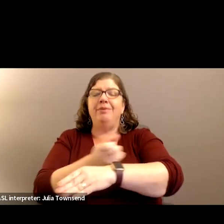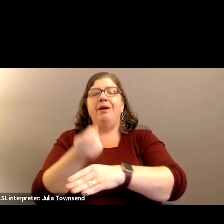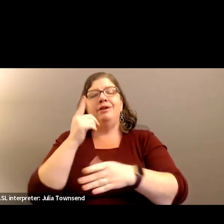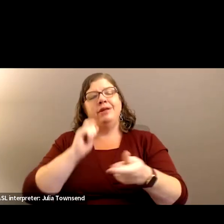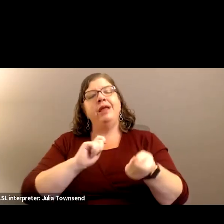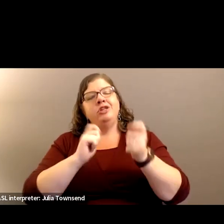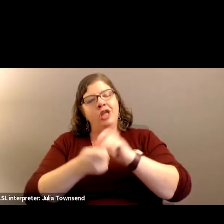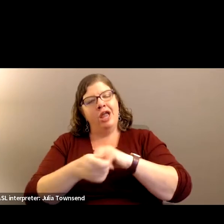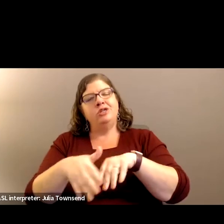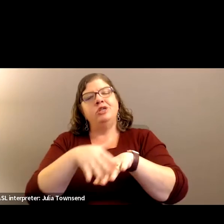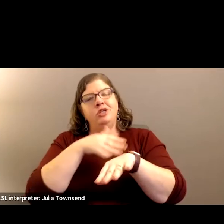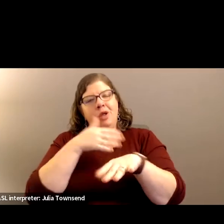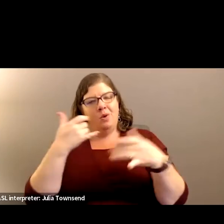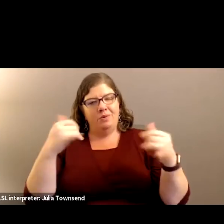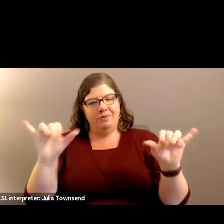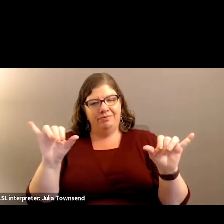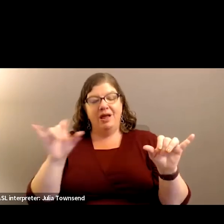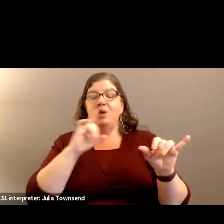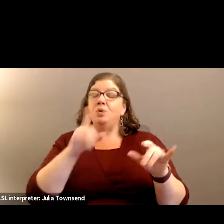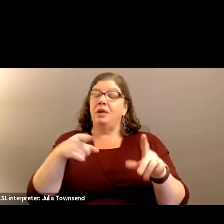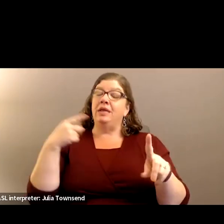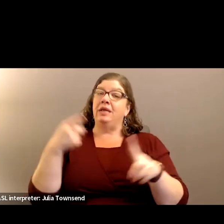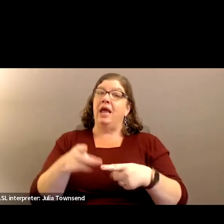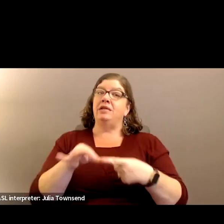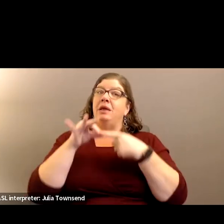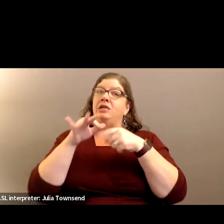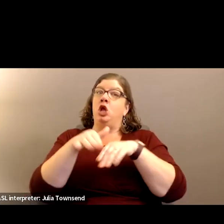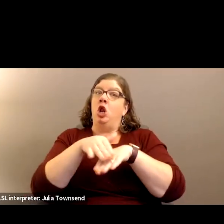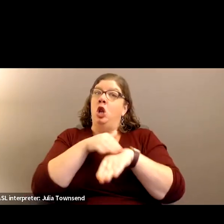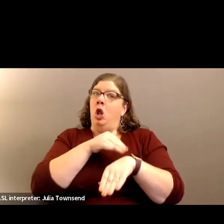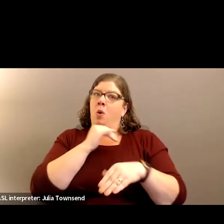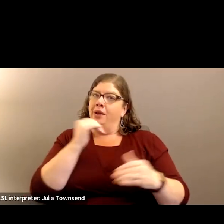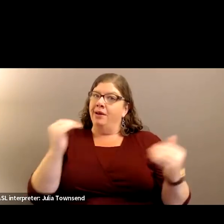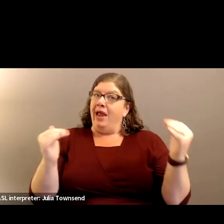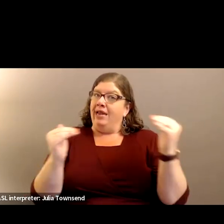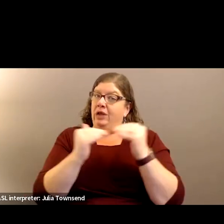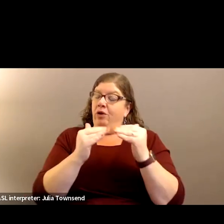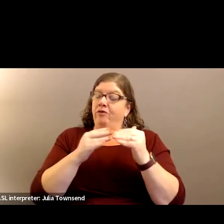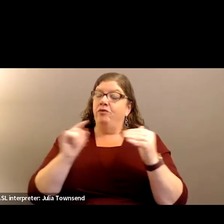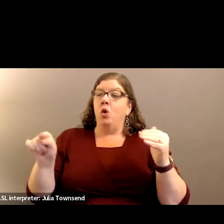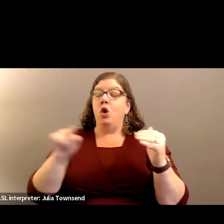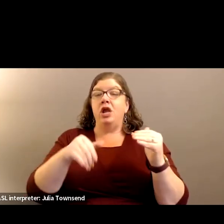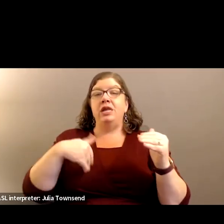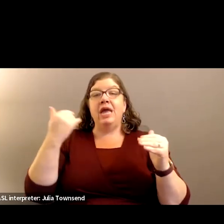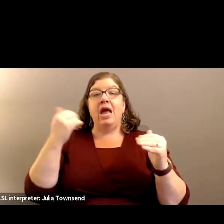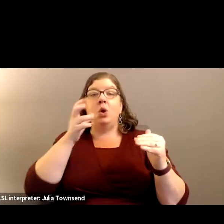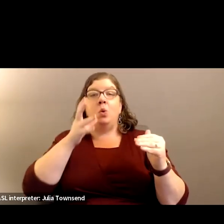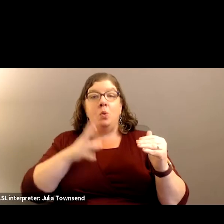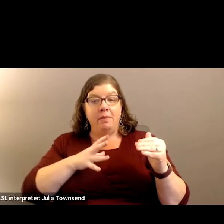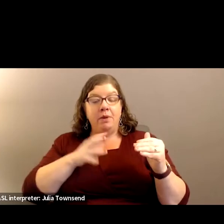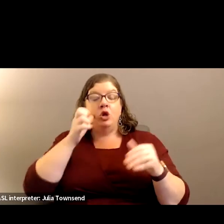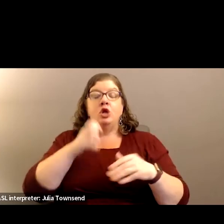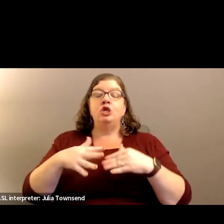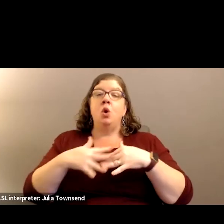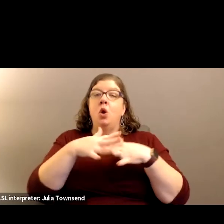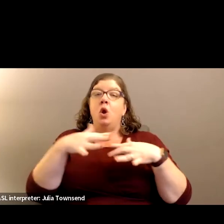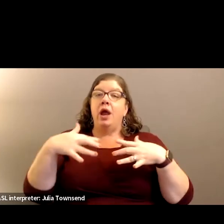slow. It has been particularly slow and not equal for young women and girls who are indigenous,